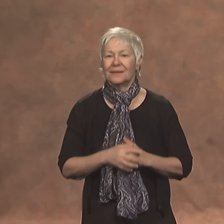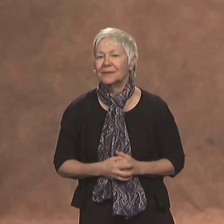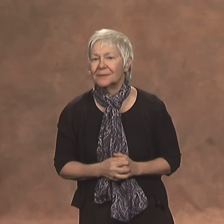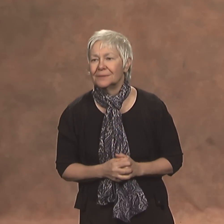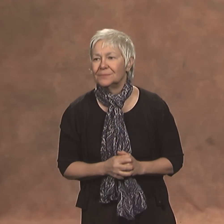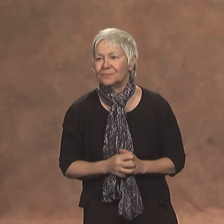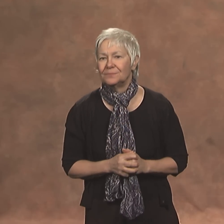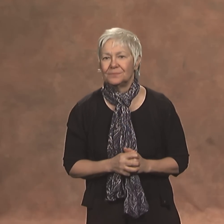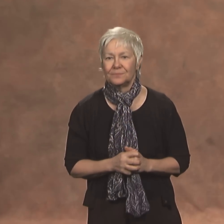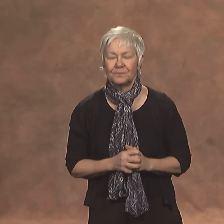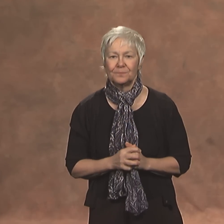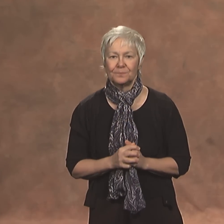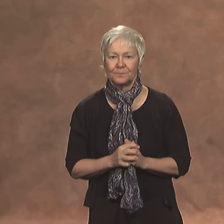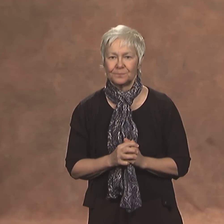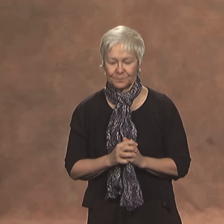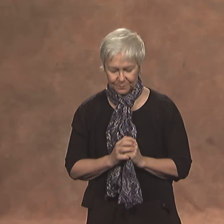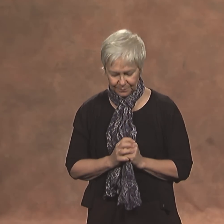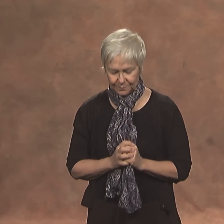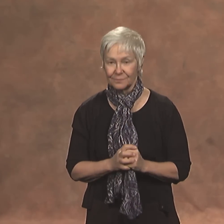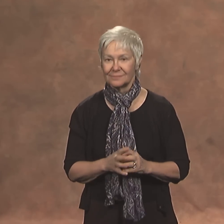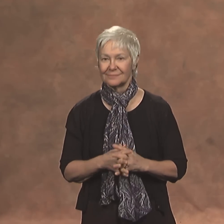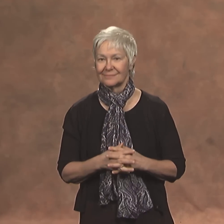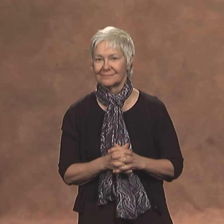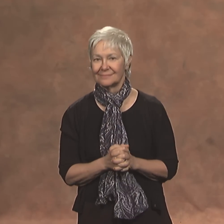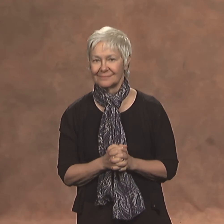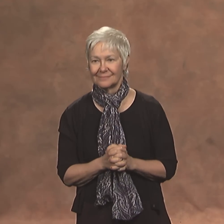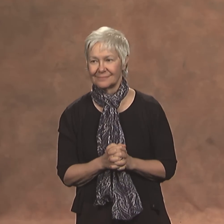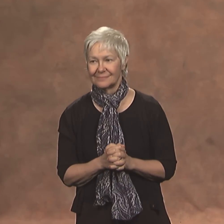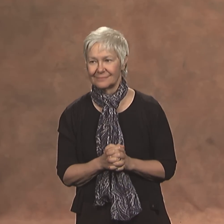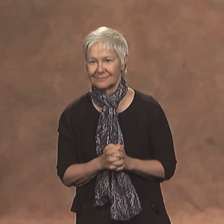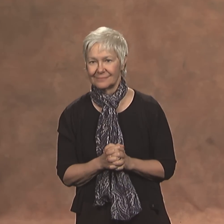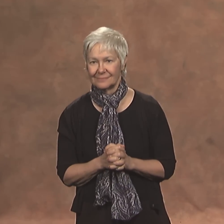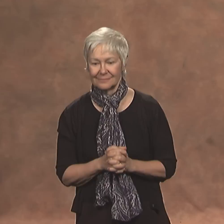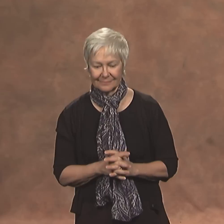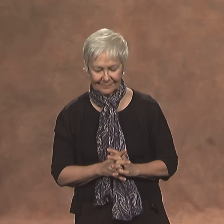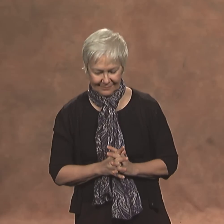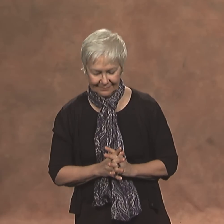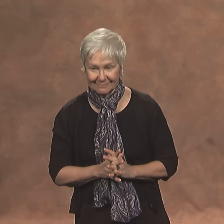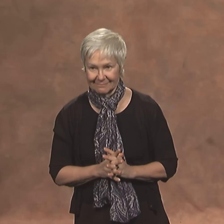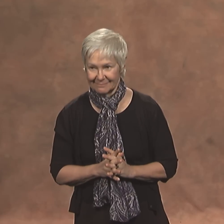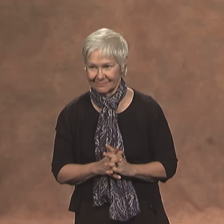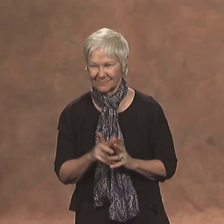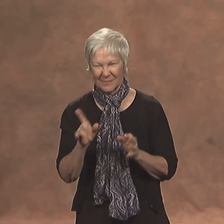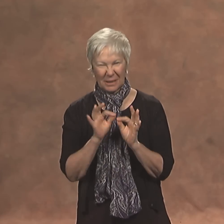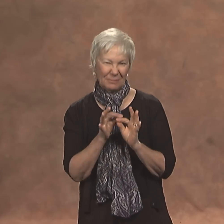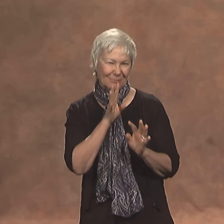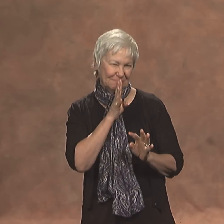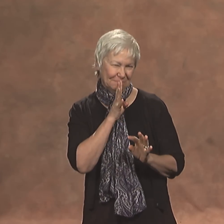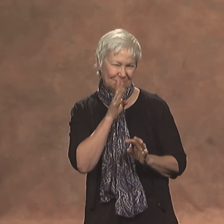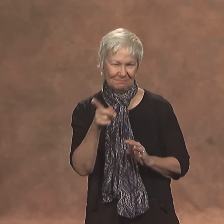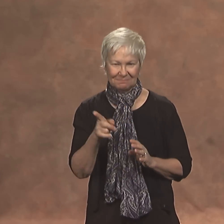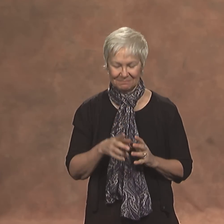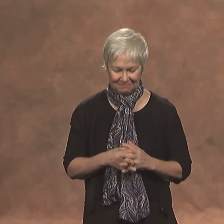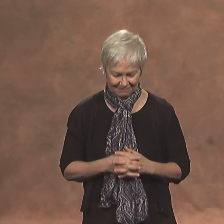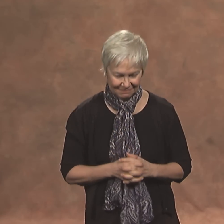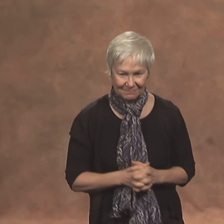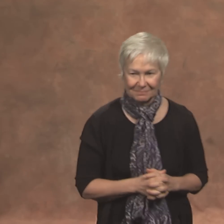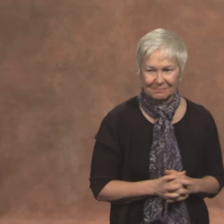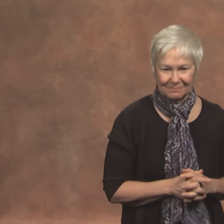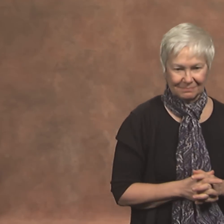issues or correction in minutes, but the fact that someone can come close to the visual aid to have that discussion reduces split